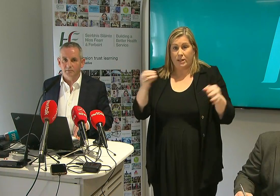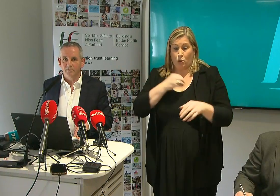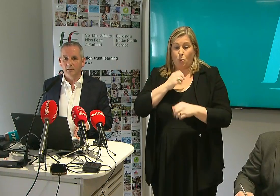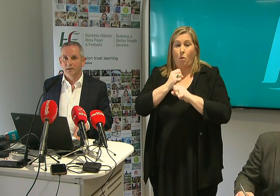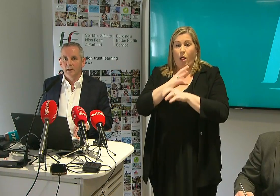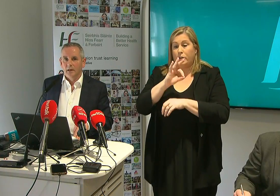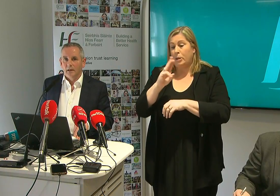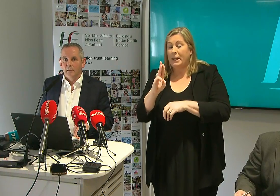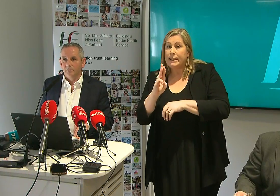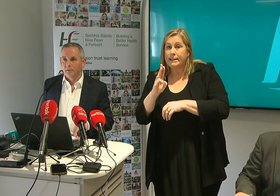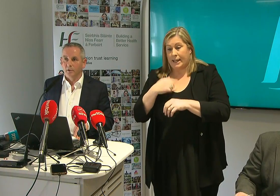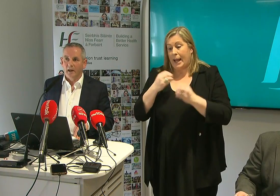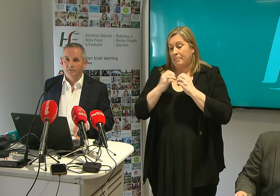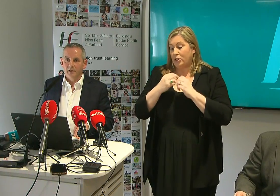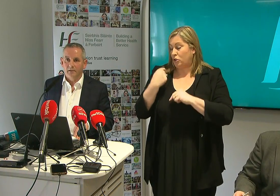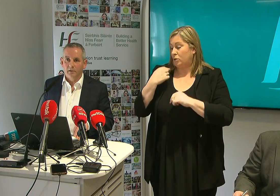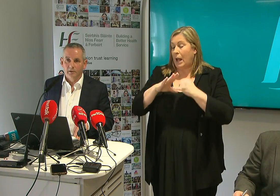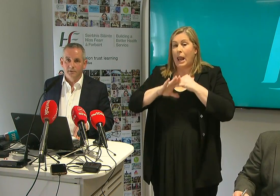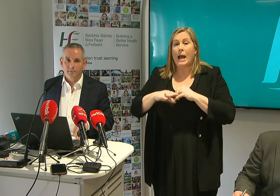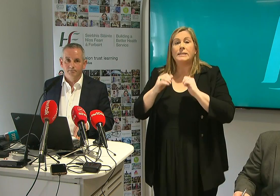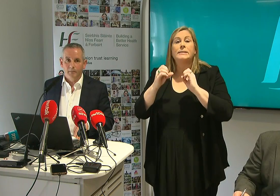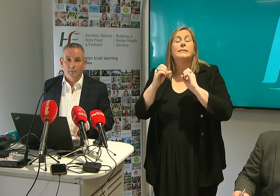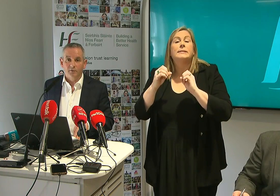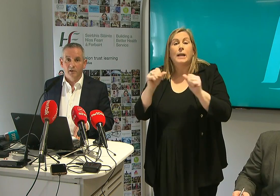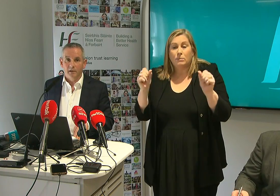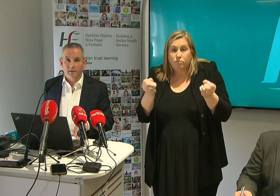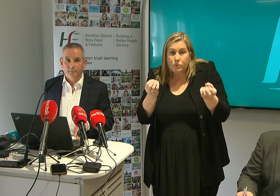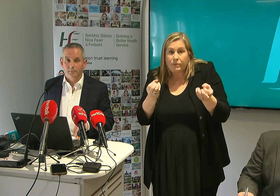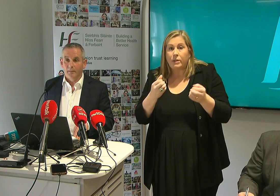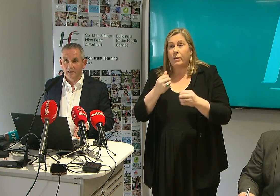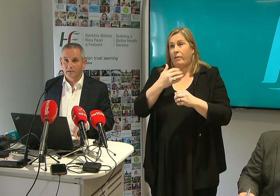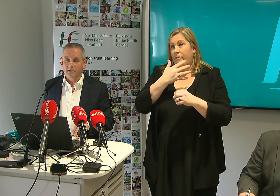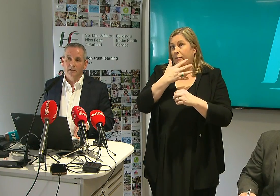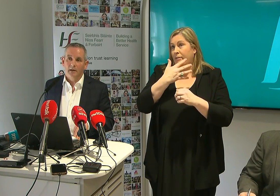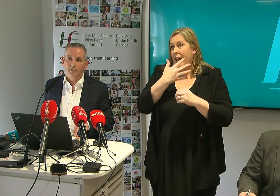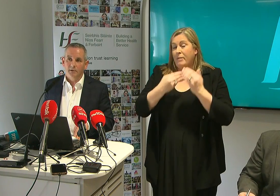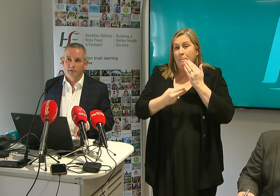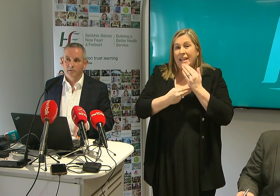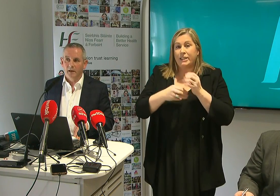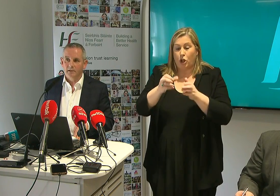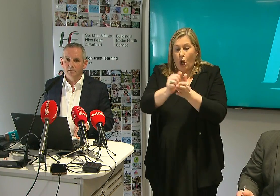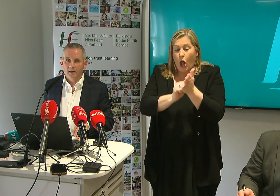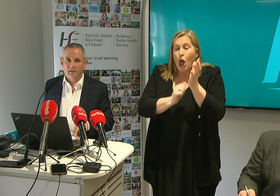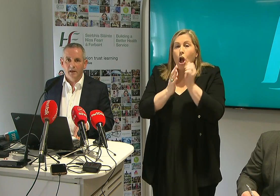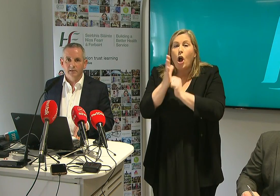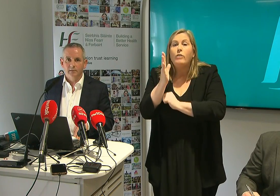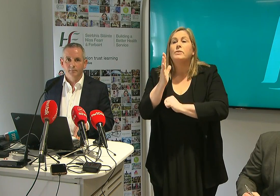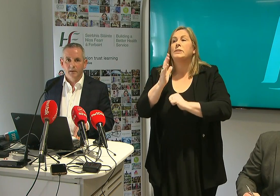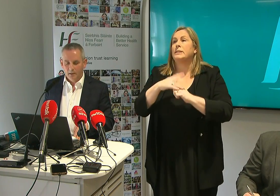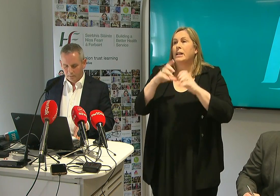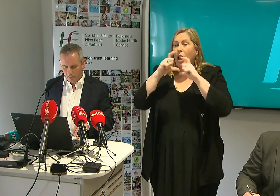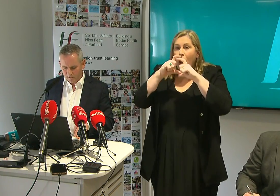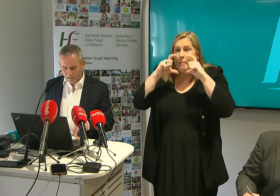at our last briefing, over 4.5 million gloves, almost 5 million masks, between surgical masks and regular